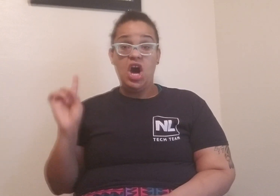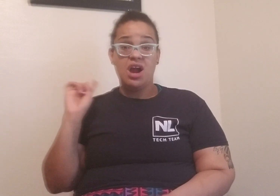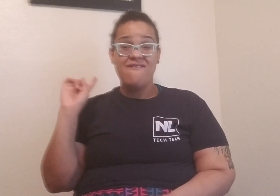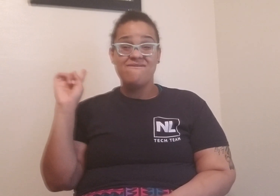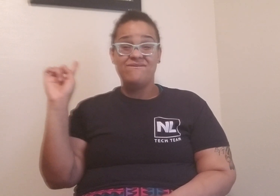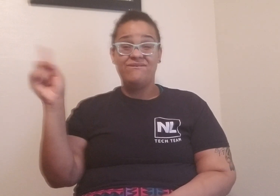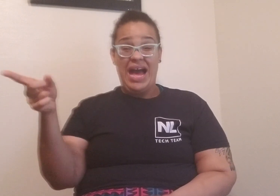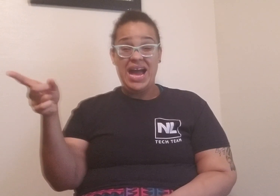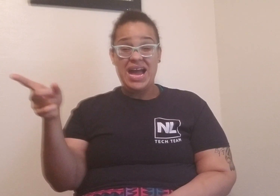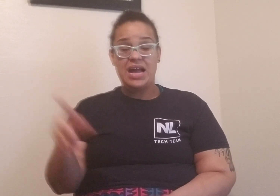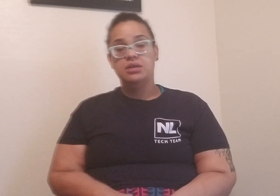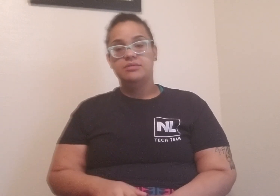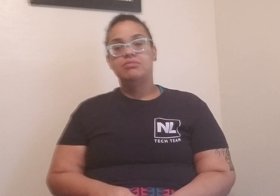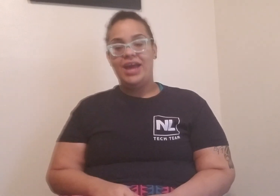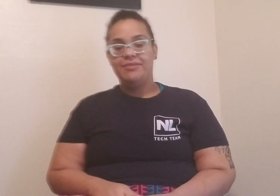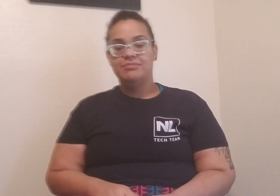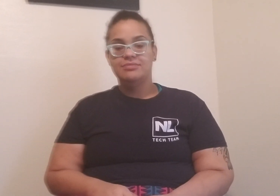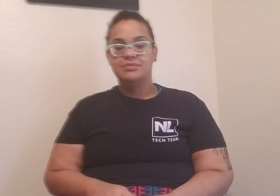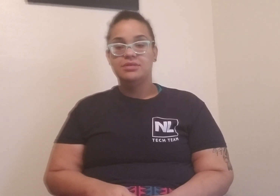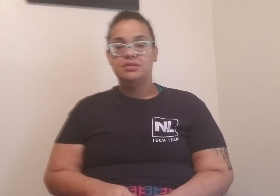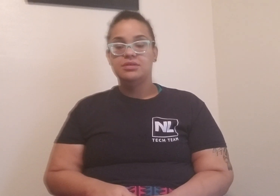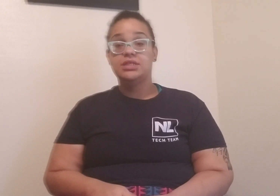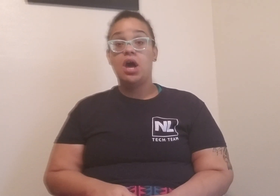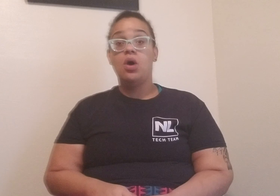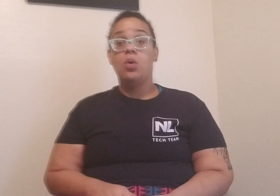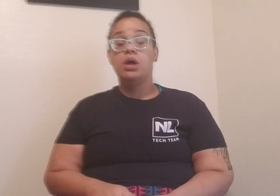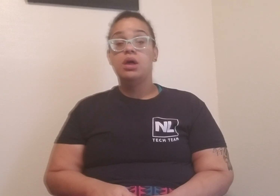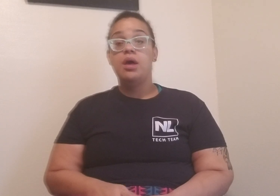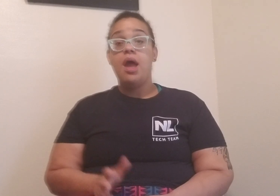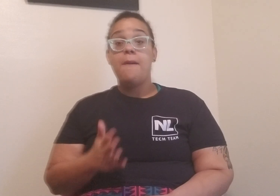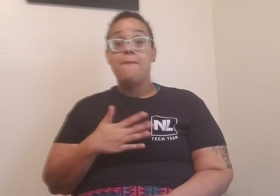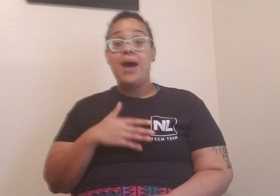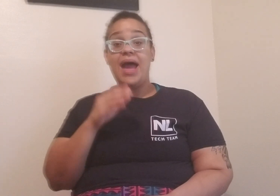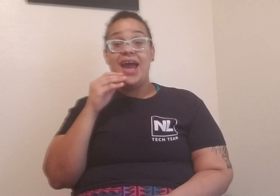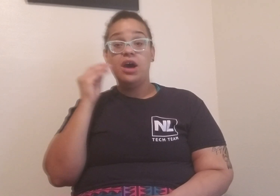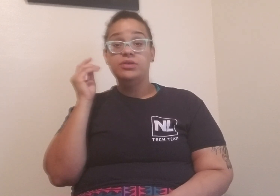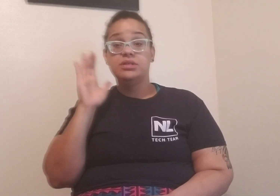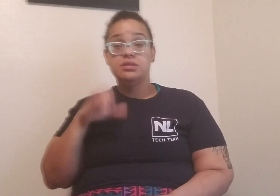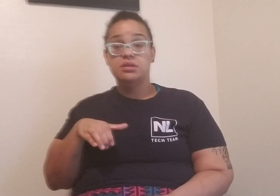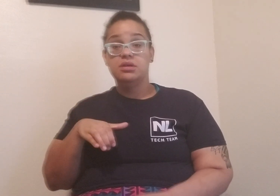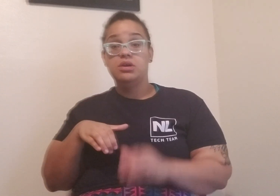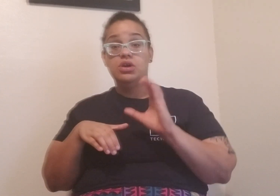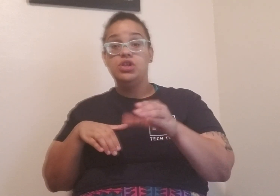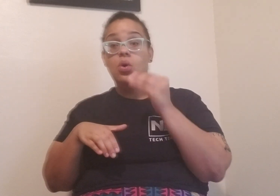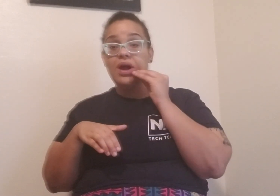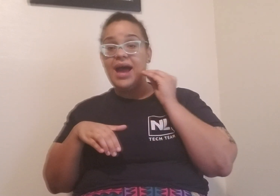far. Okay. So my house, your